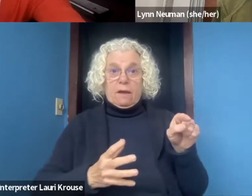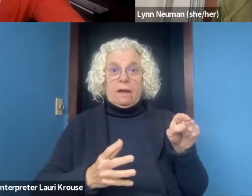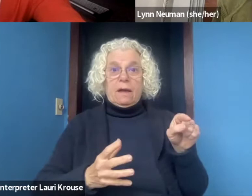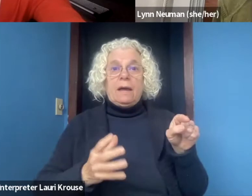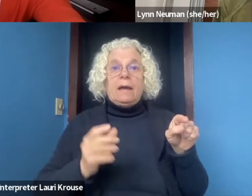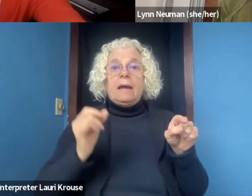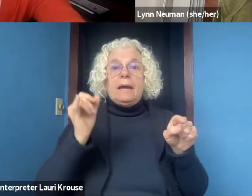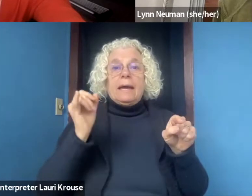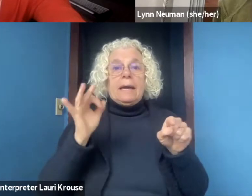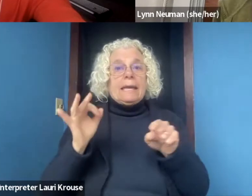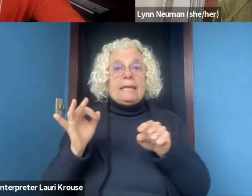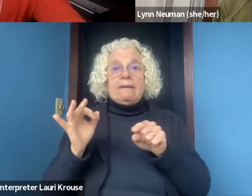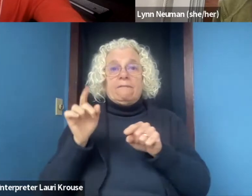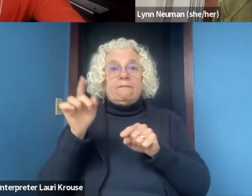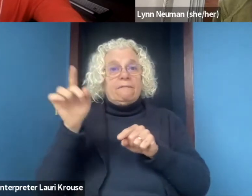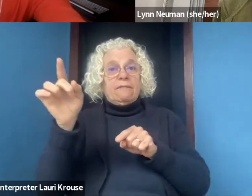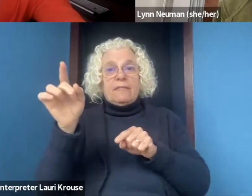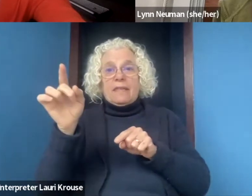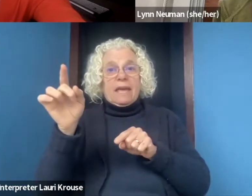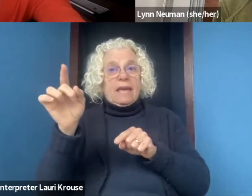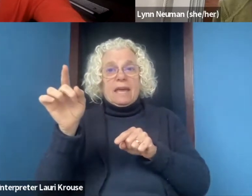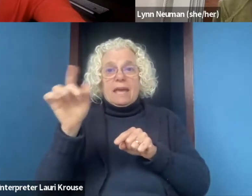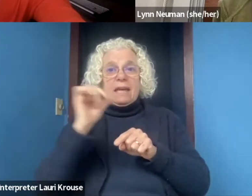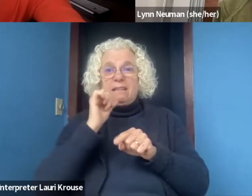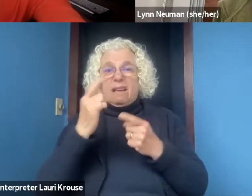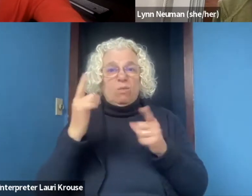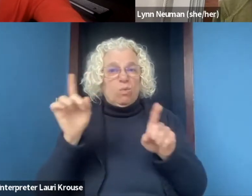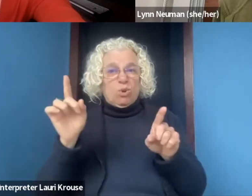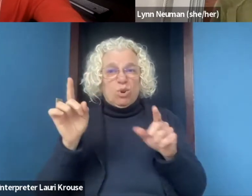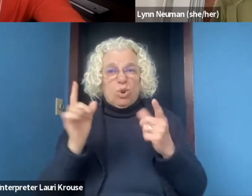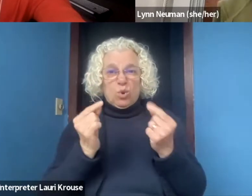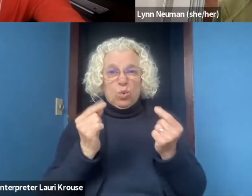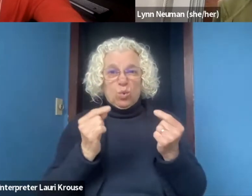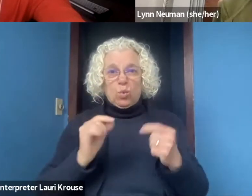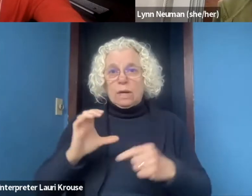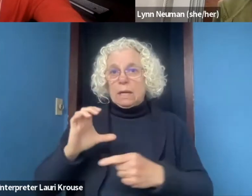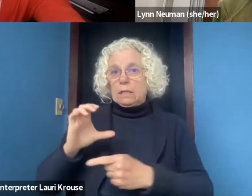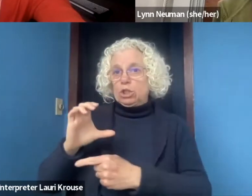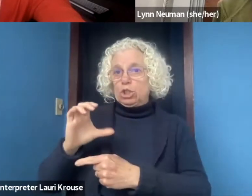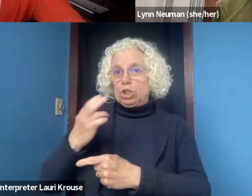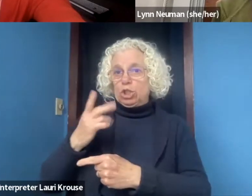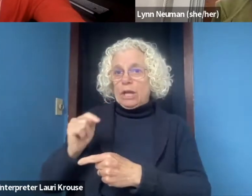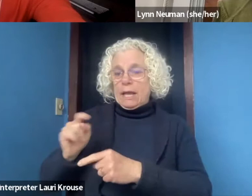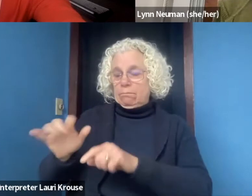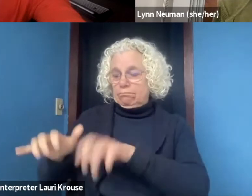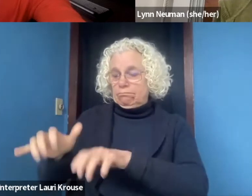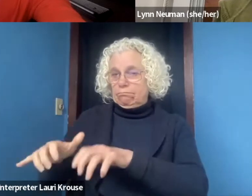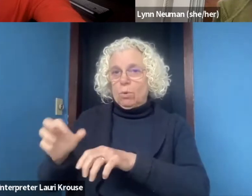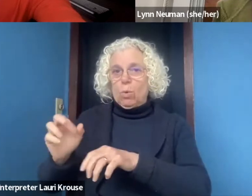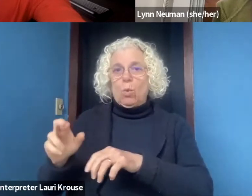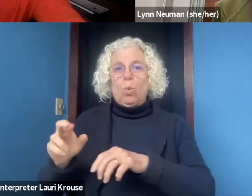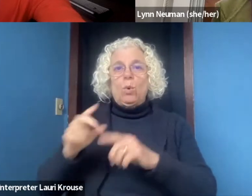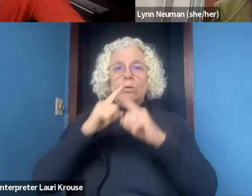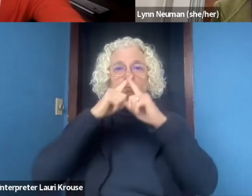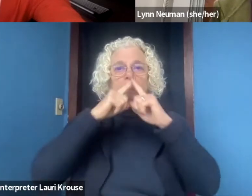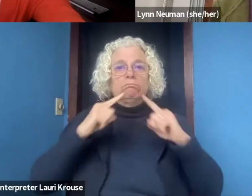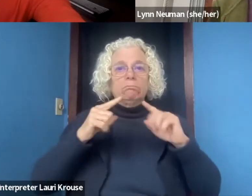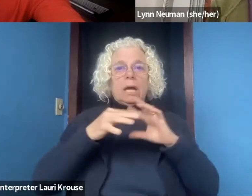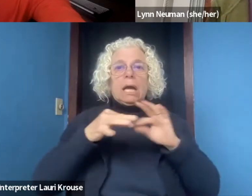shared is not working for you, you can also type it in the chat, or you can unmute yourself and we'll type it for